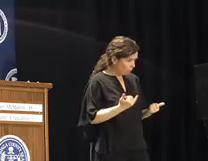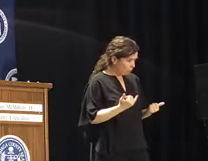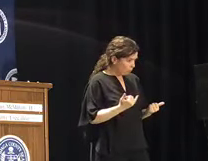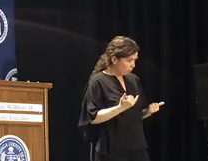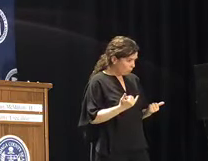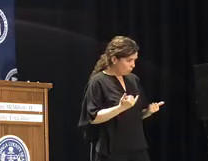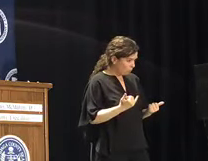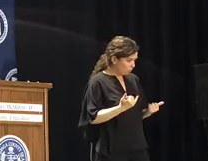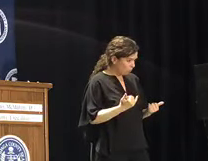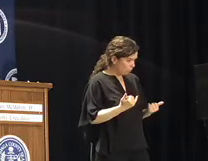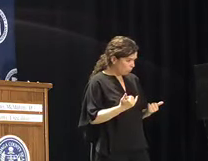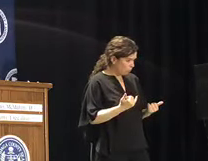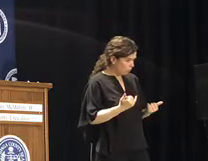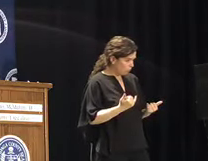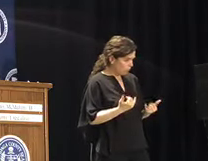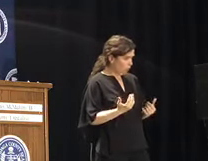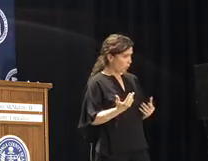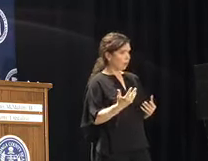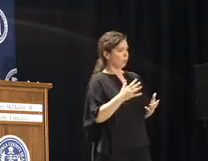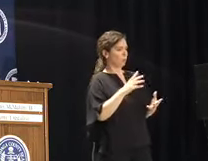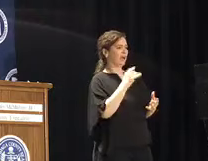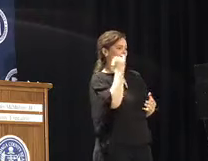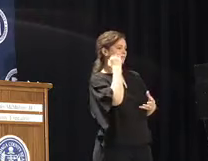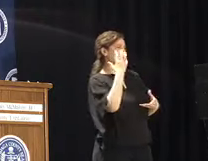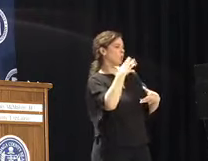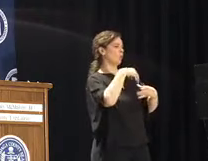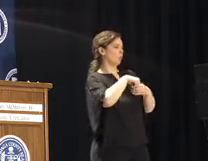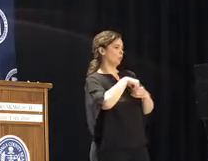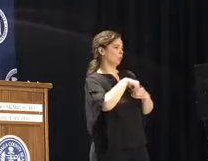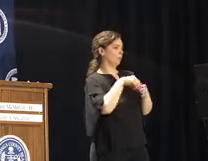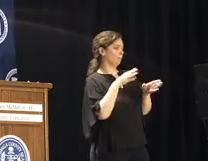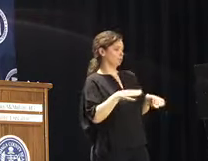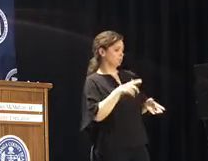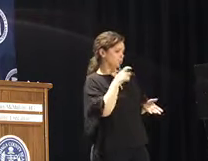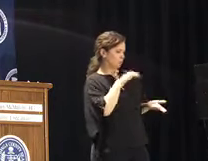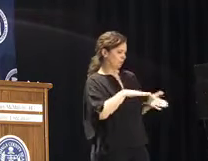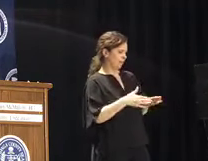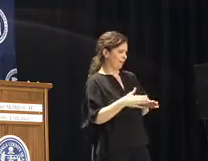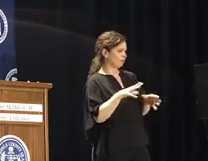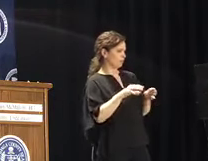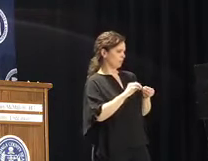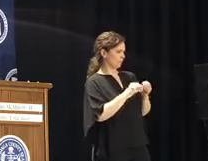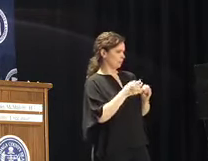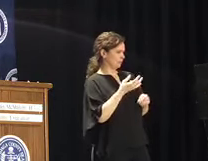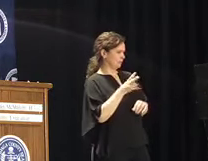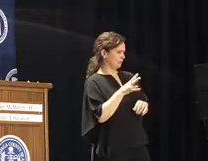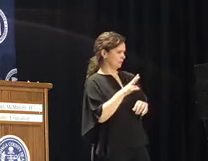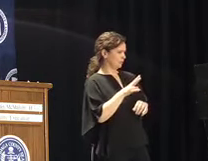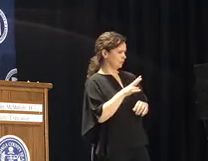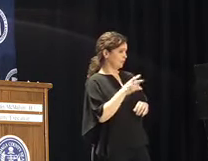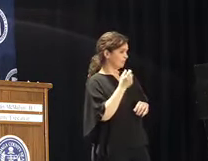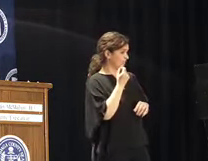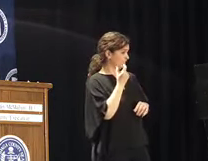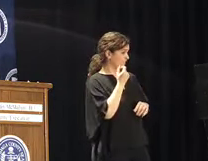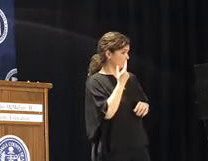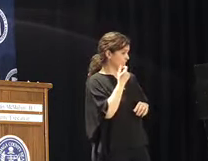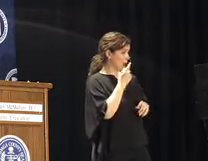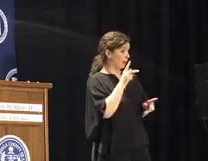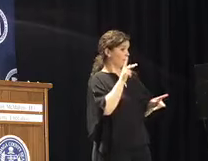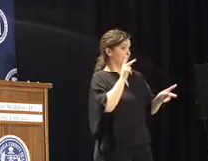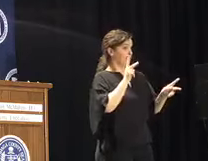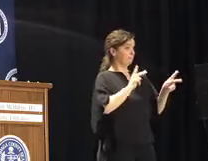the person who died. Yeah, I think you probably had some people who were in the hospital that went home too. There's already been discharges? I think